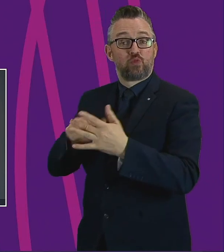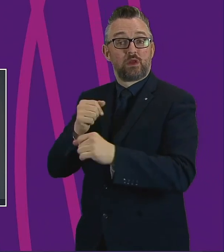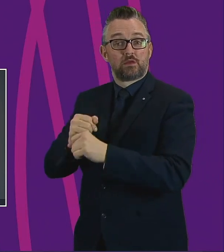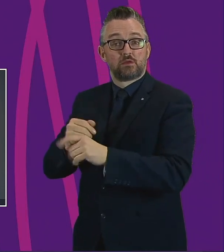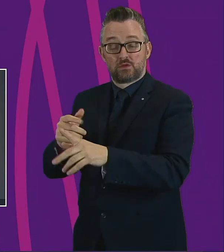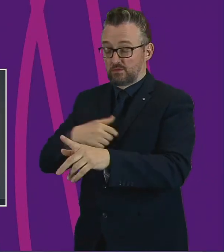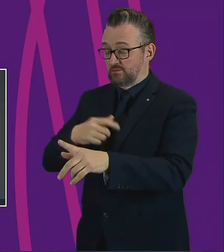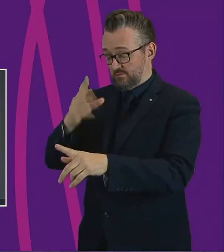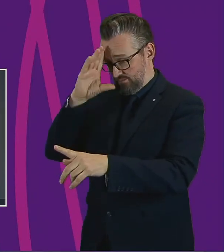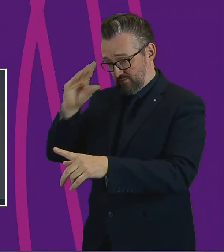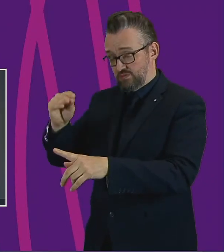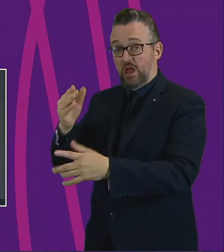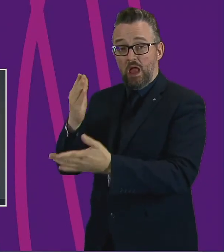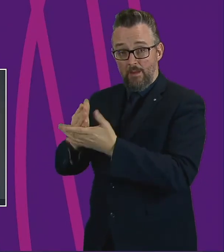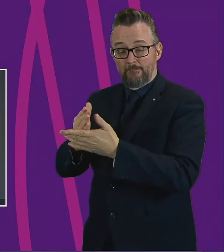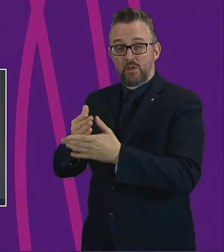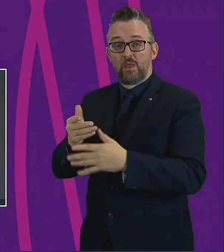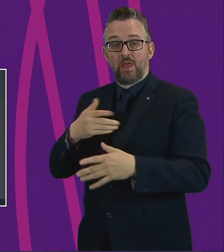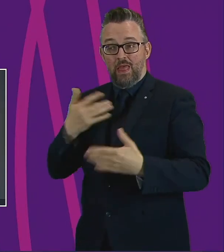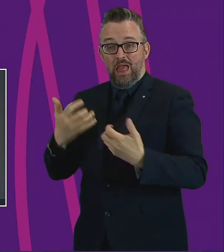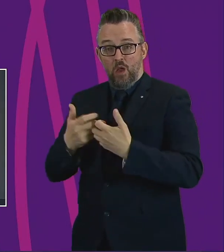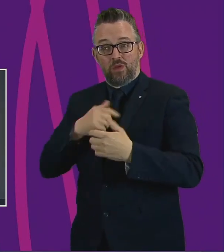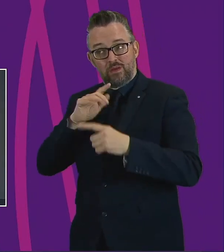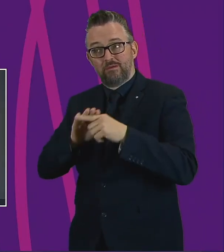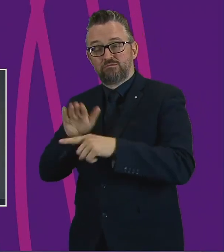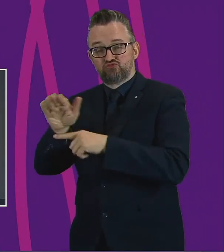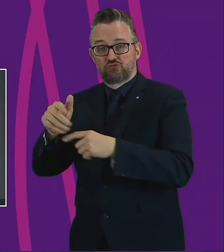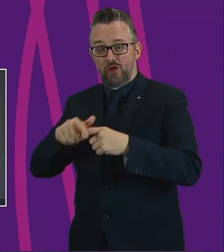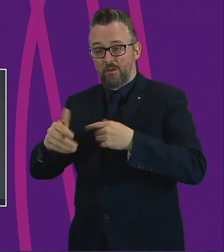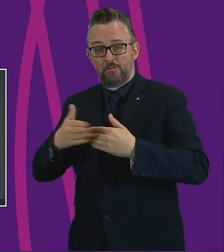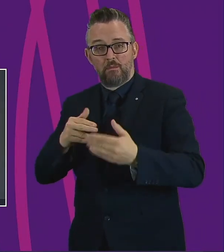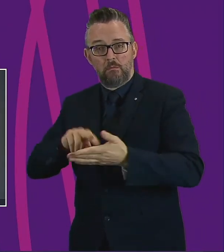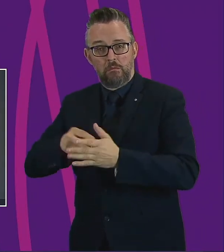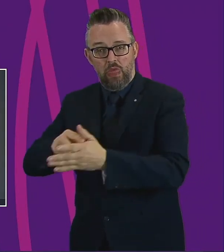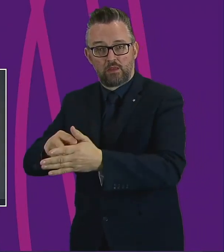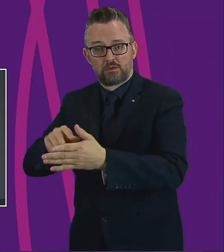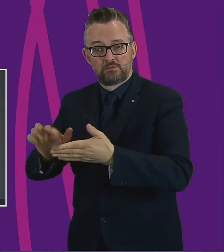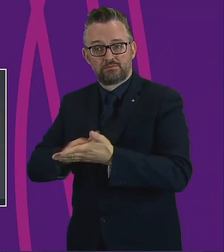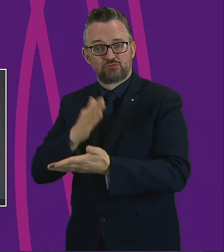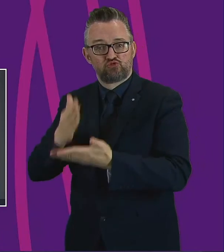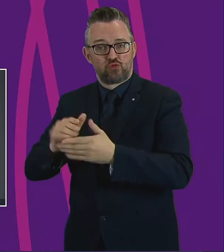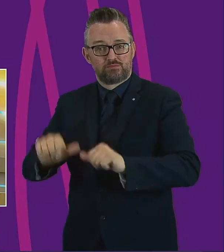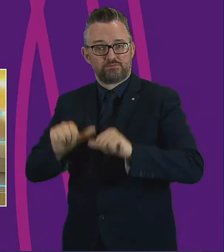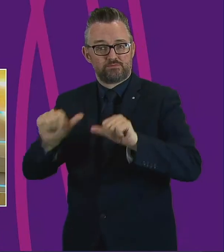exercise, and it's the manner in which we will take that exercise forward in the period to come.